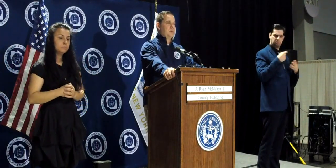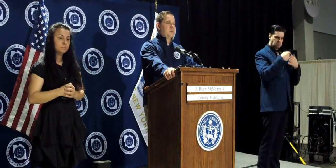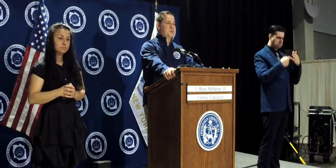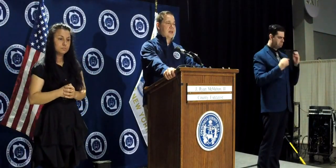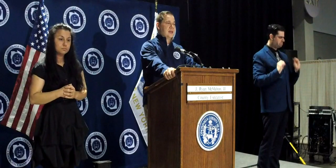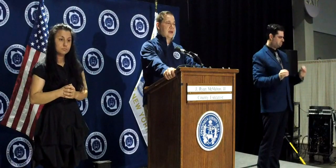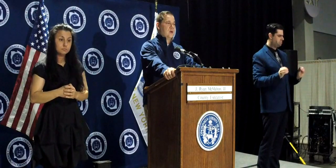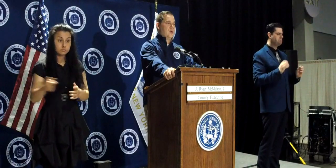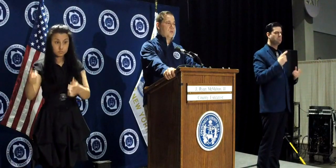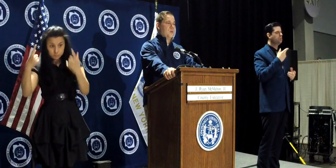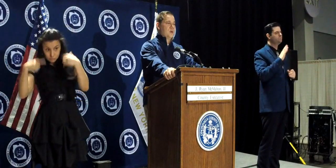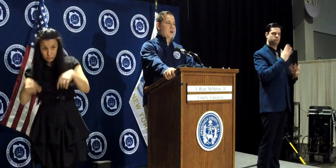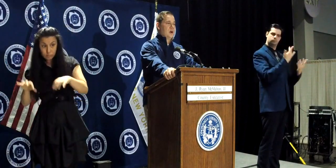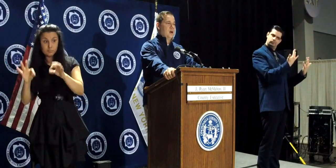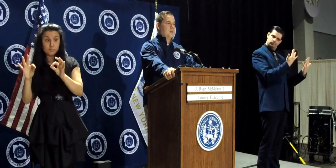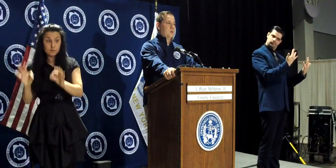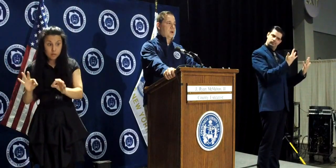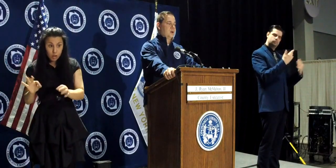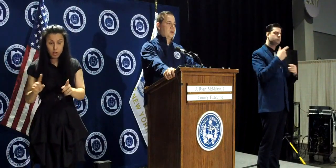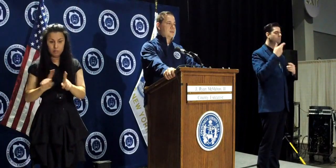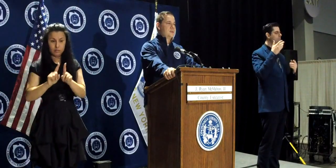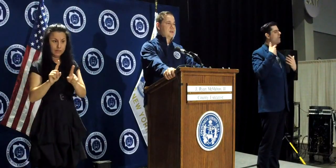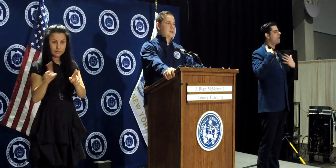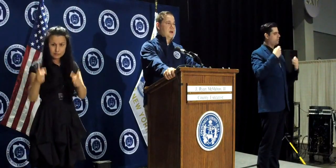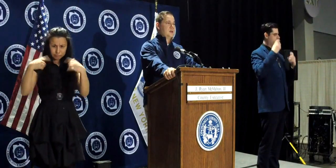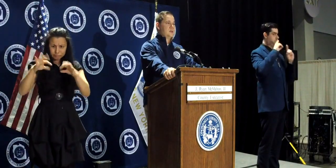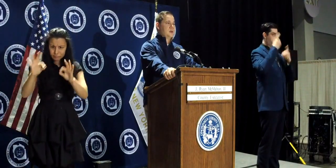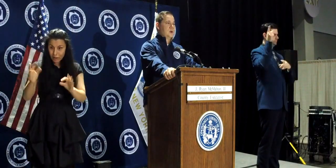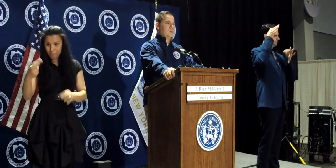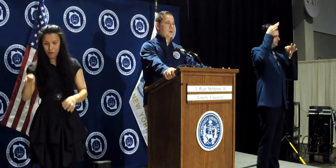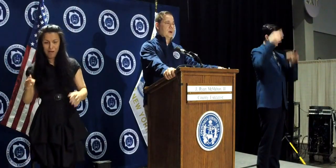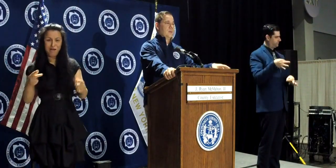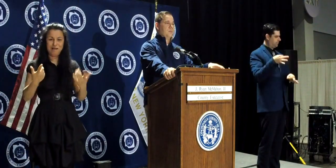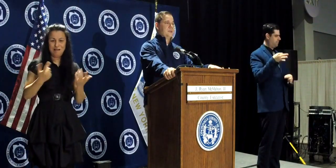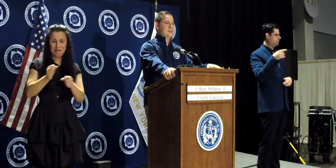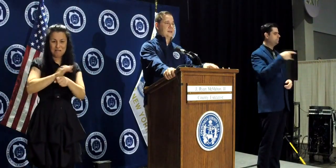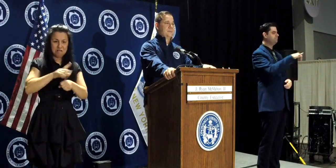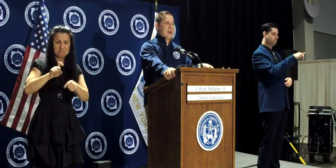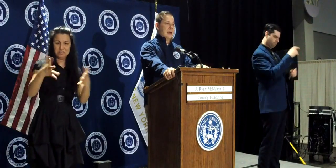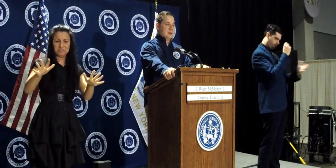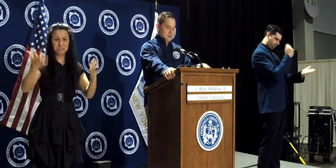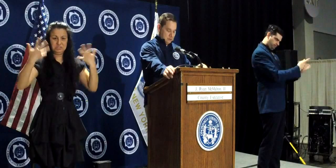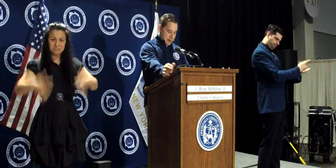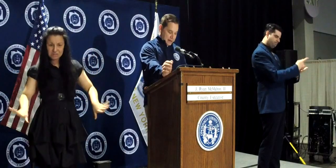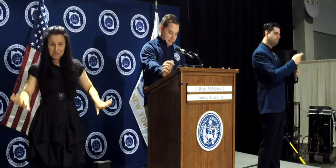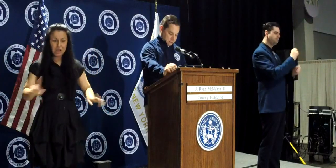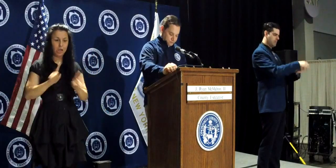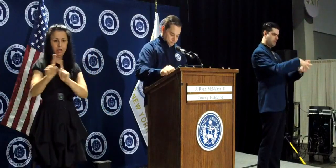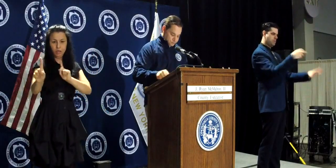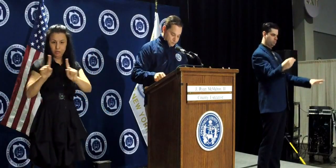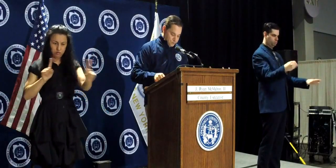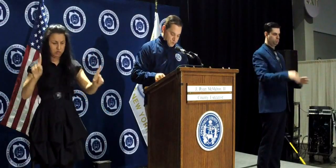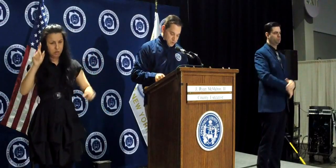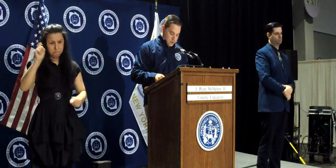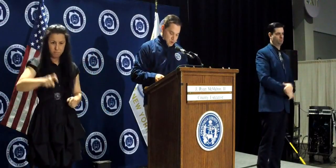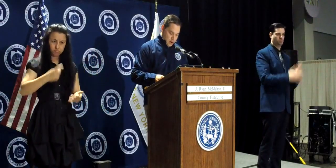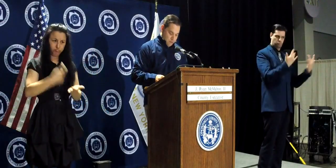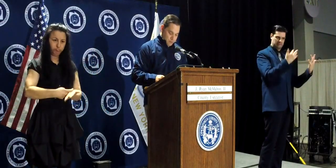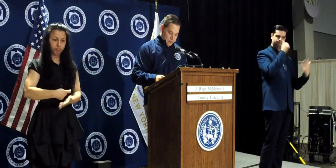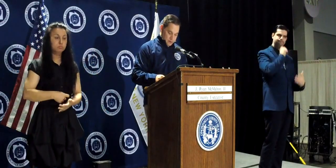We need people staying at home regardless. So please keep that in mind.